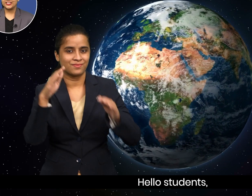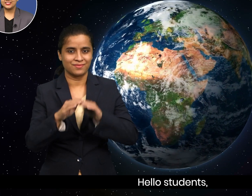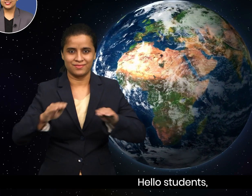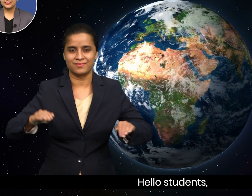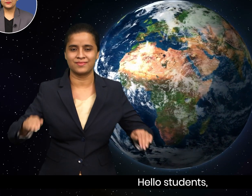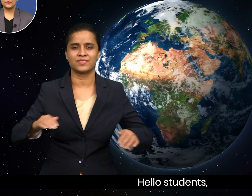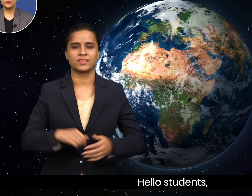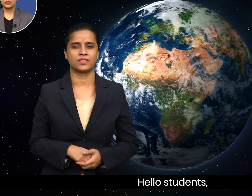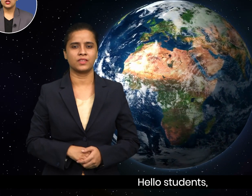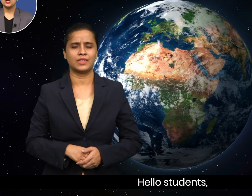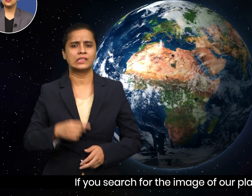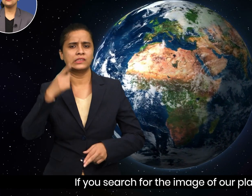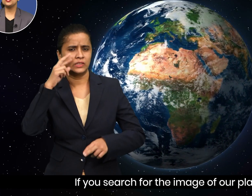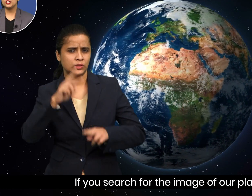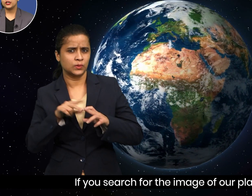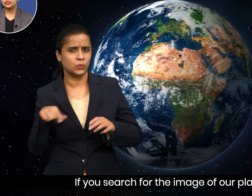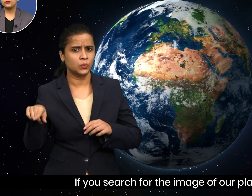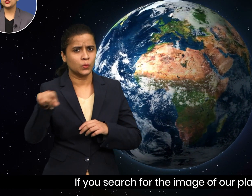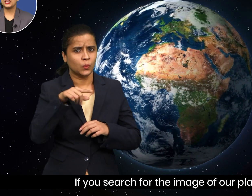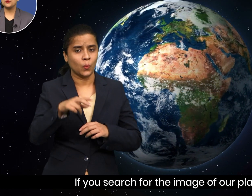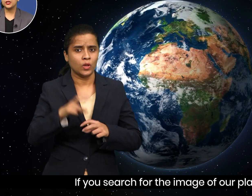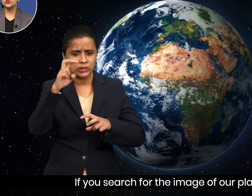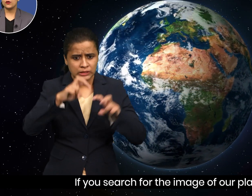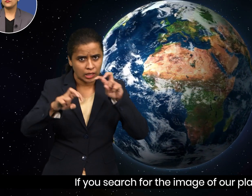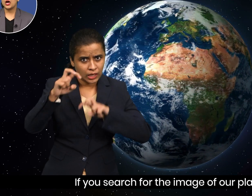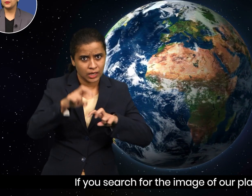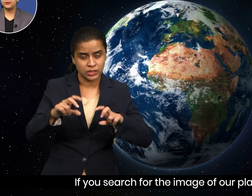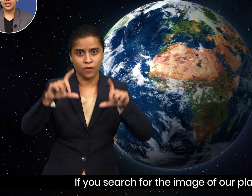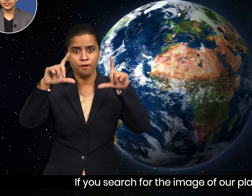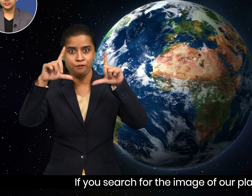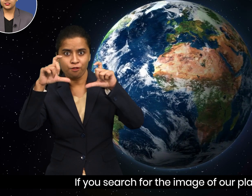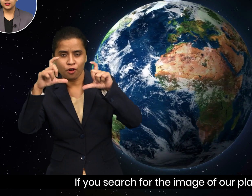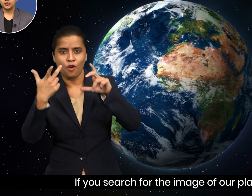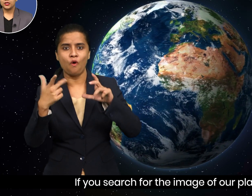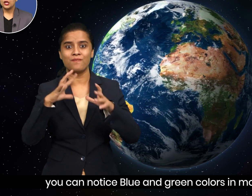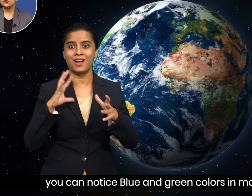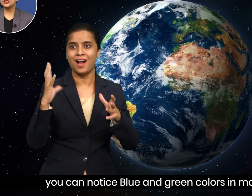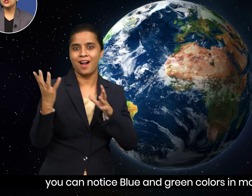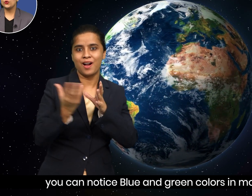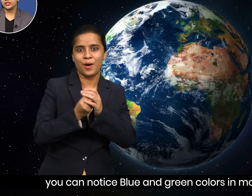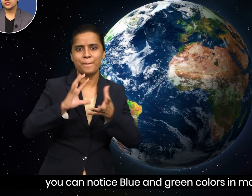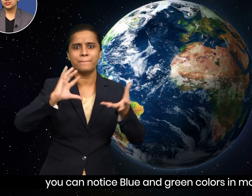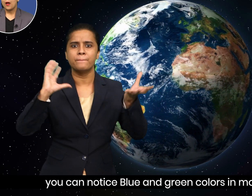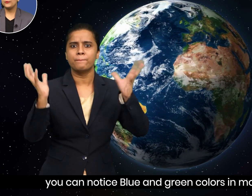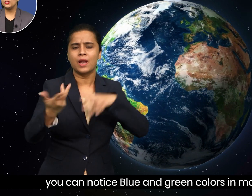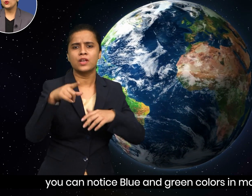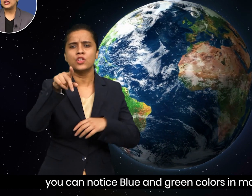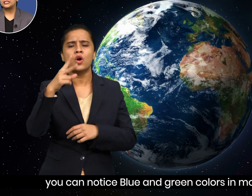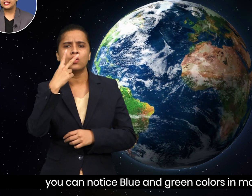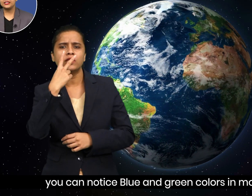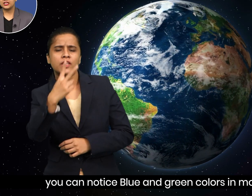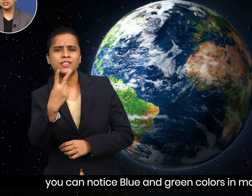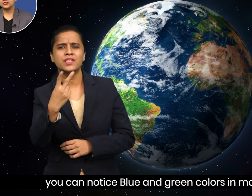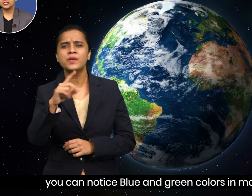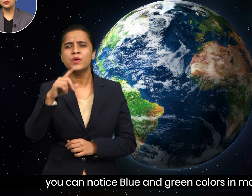Hello students! If you search for the image of our planet, you can notice blue